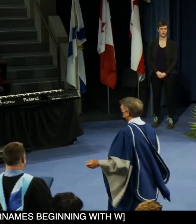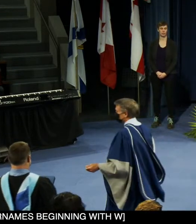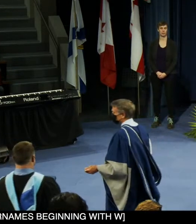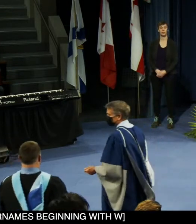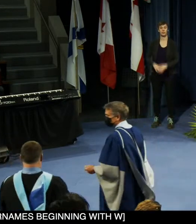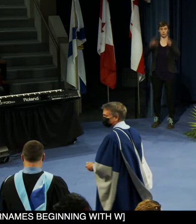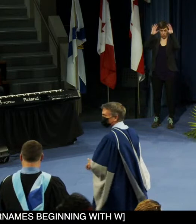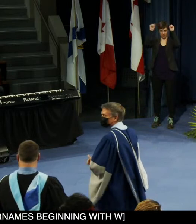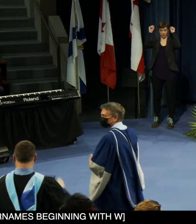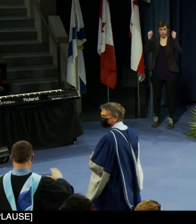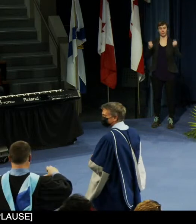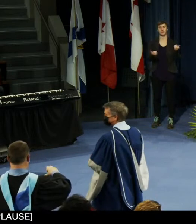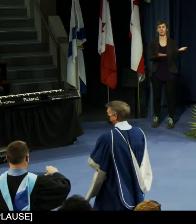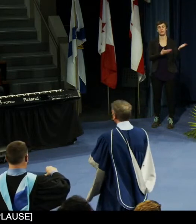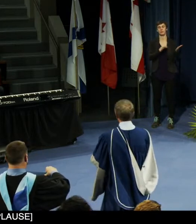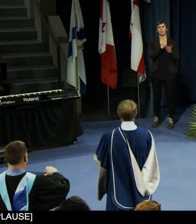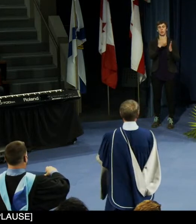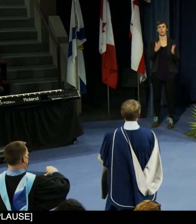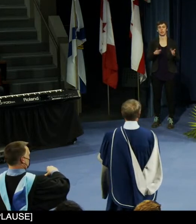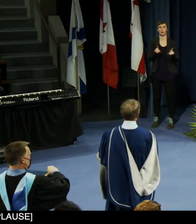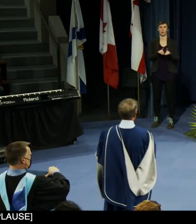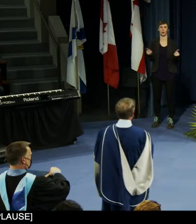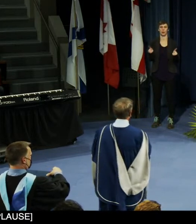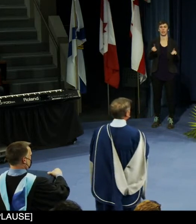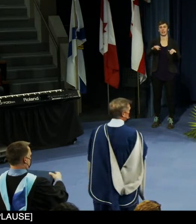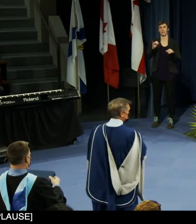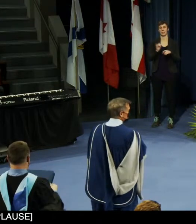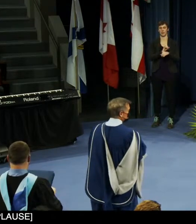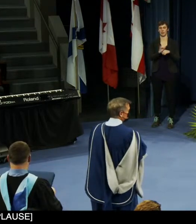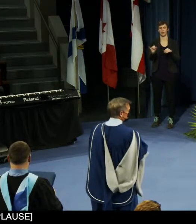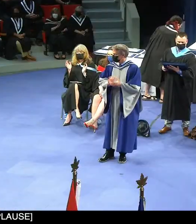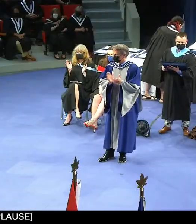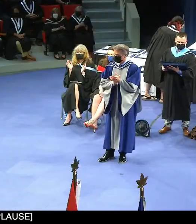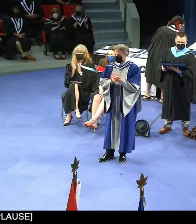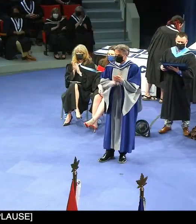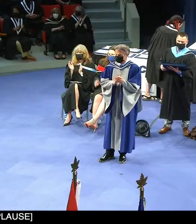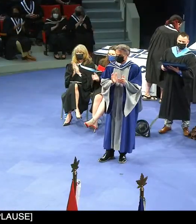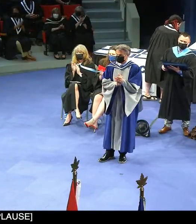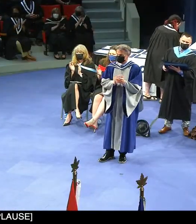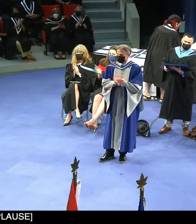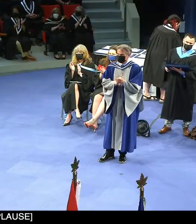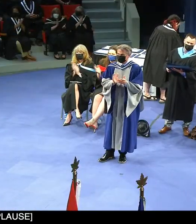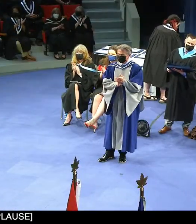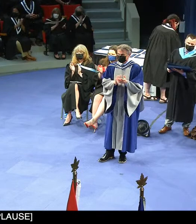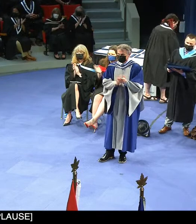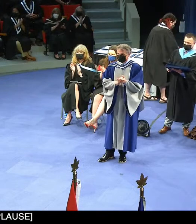Mr. President, the graduates for the Diploma in Industrial Engineering Technology.